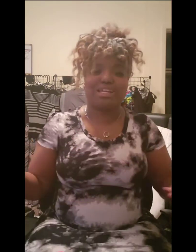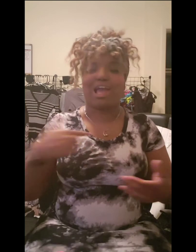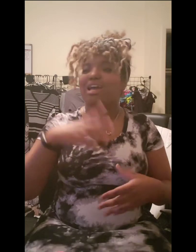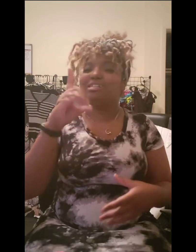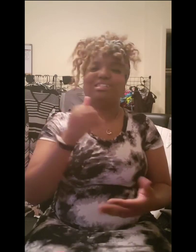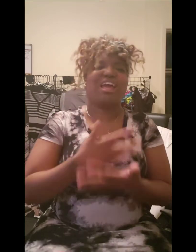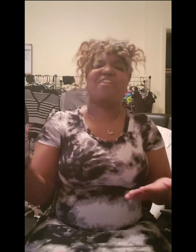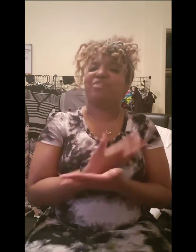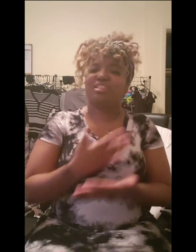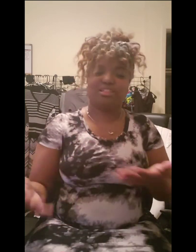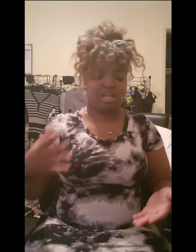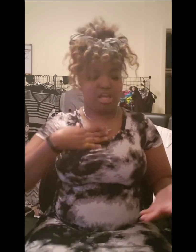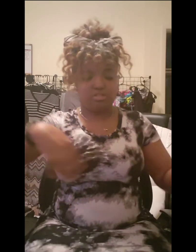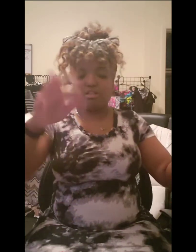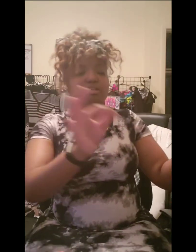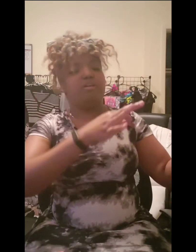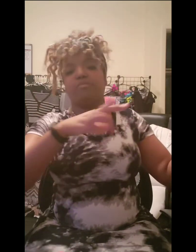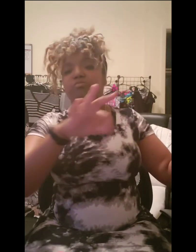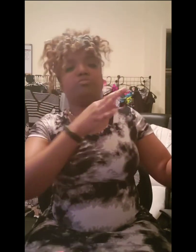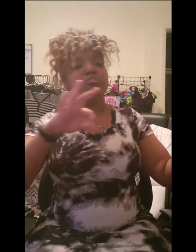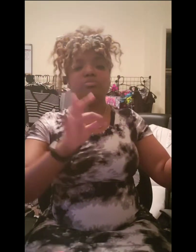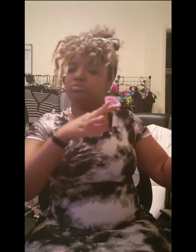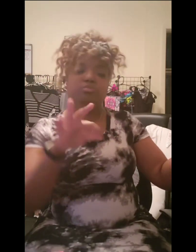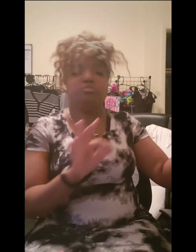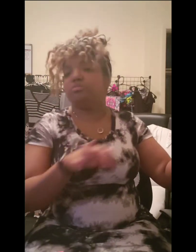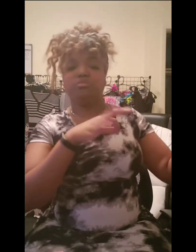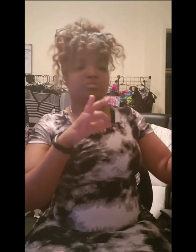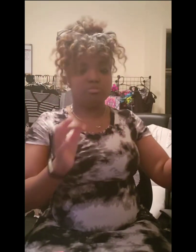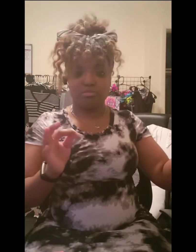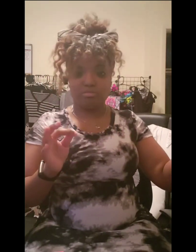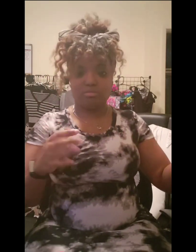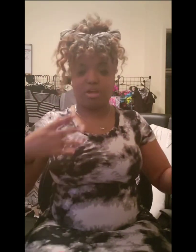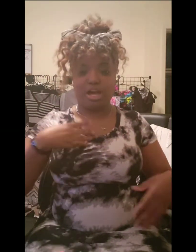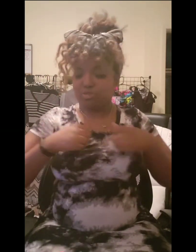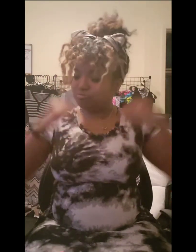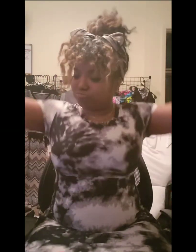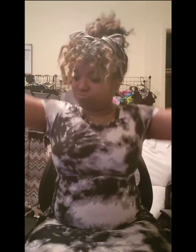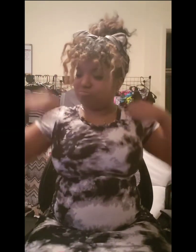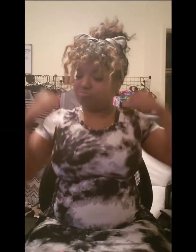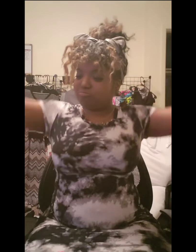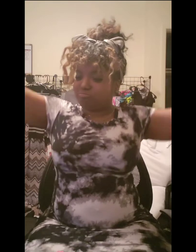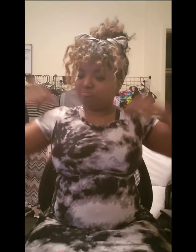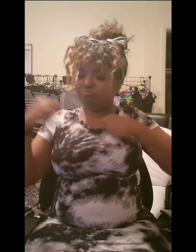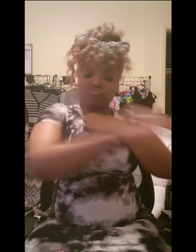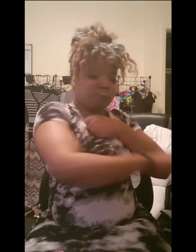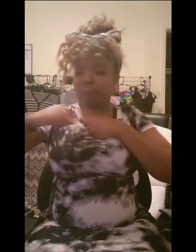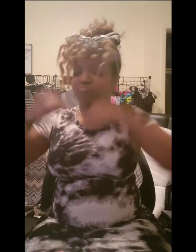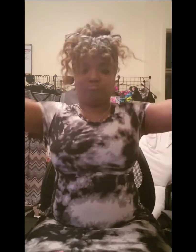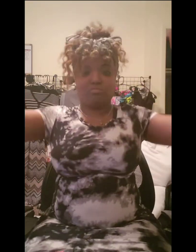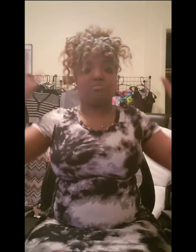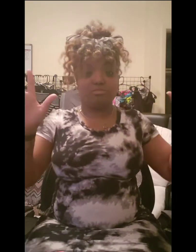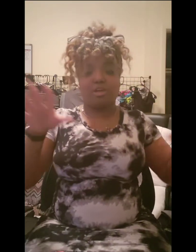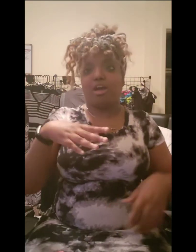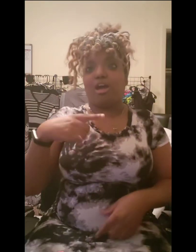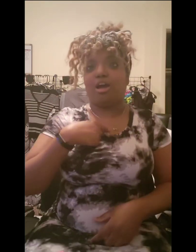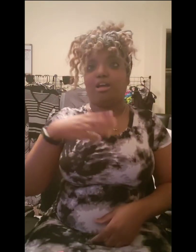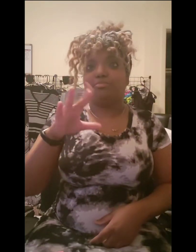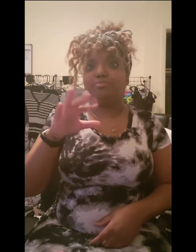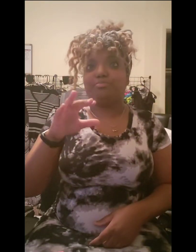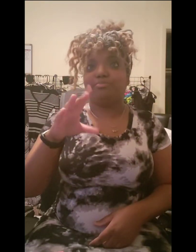I did a lot of things. I was in violin. I did drill